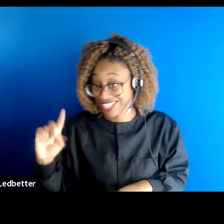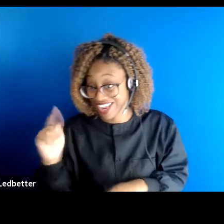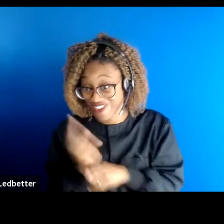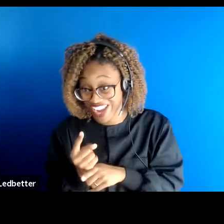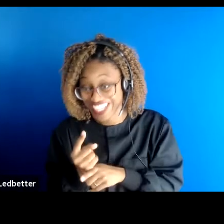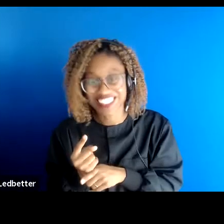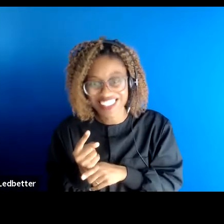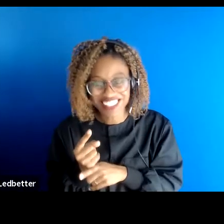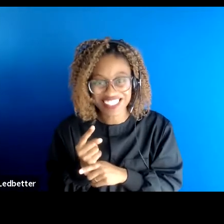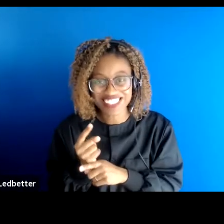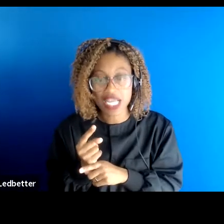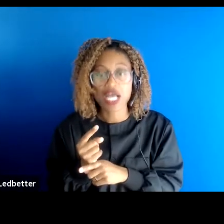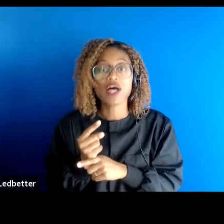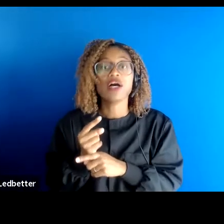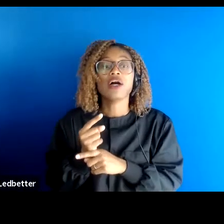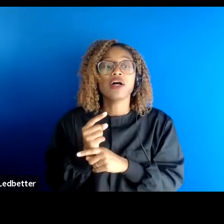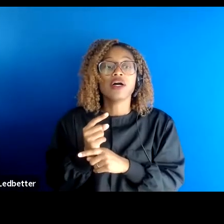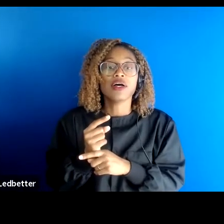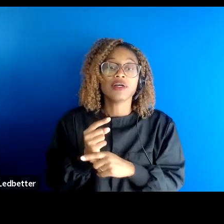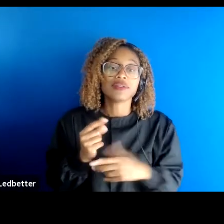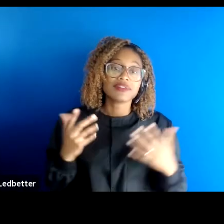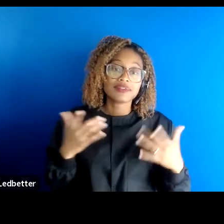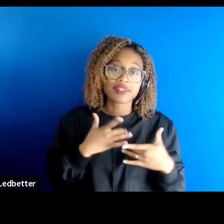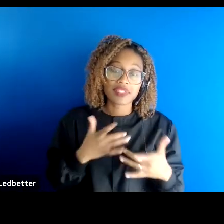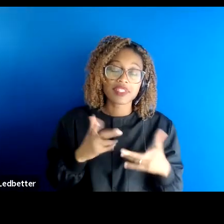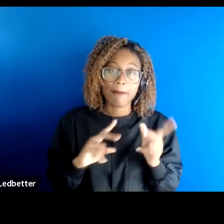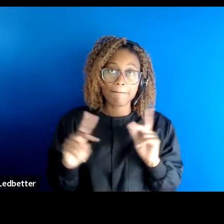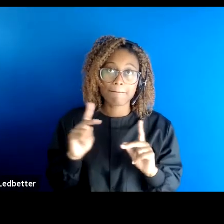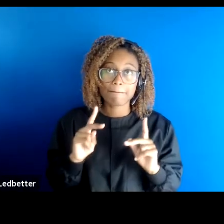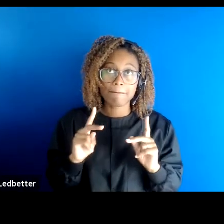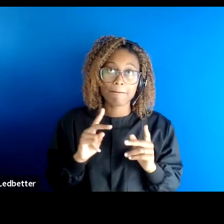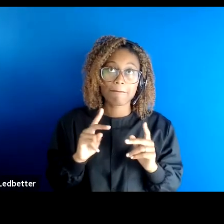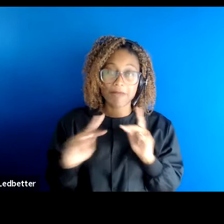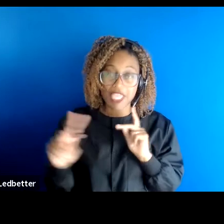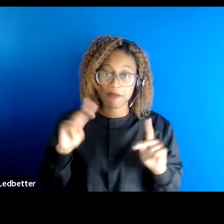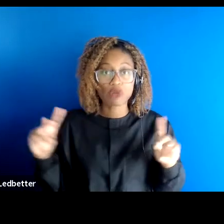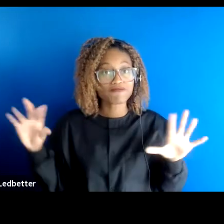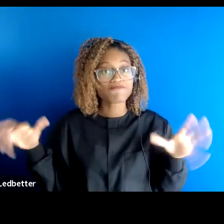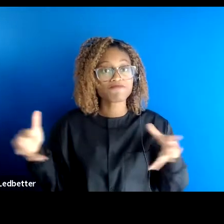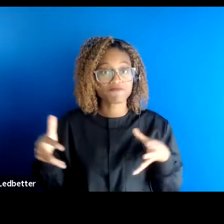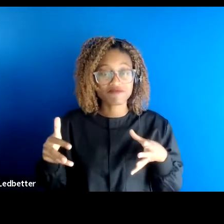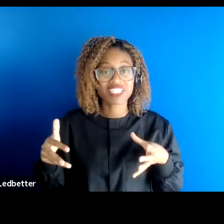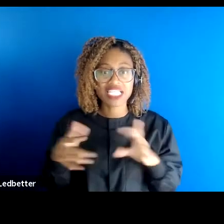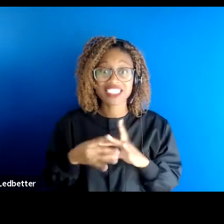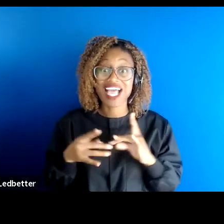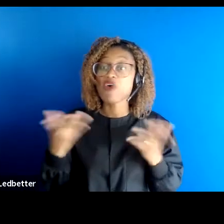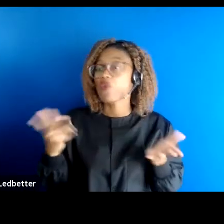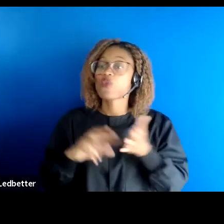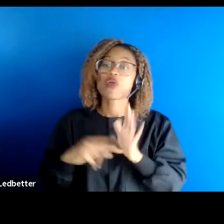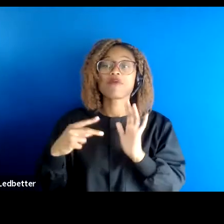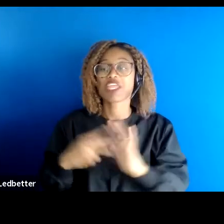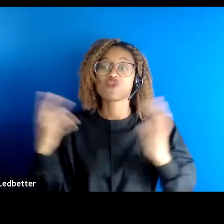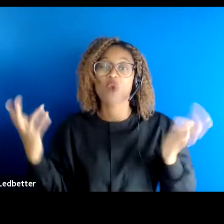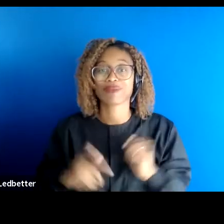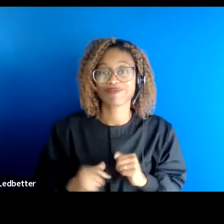essentially the act of people, humans coming together and saying, this is what this means.